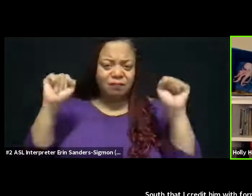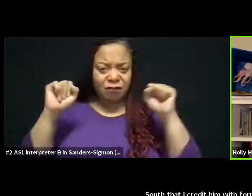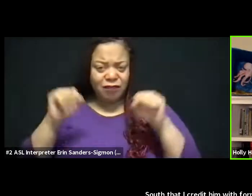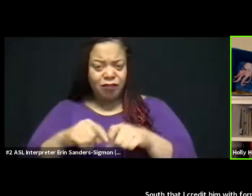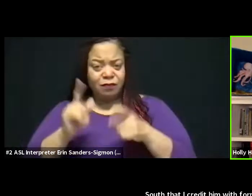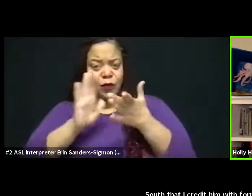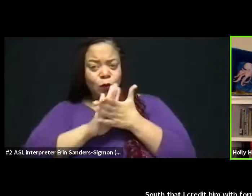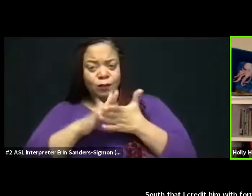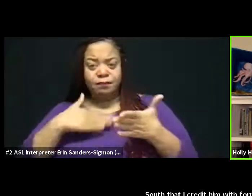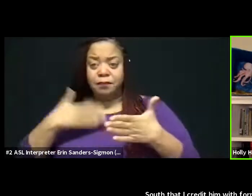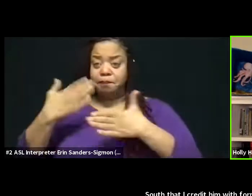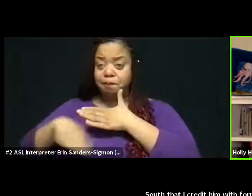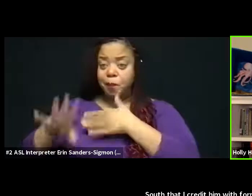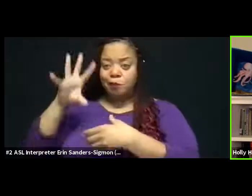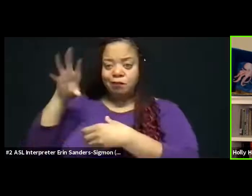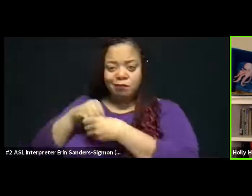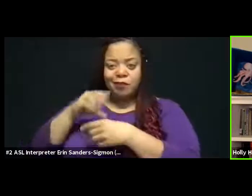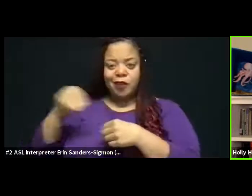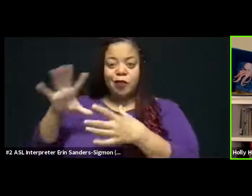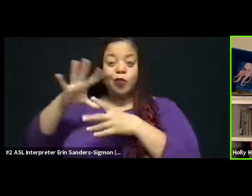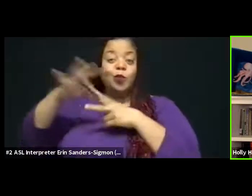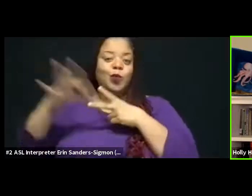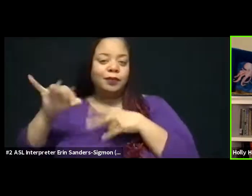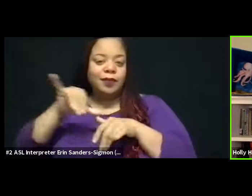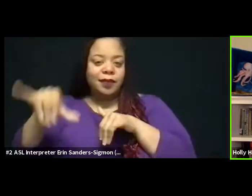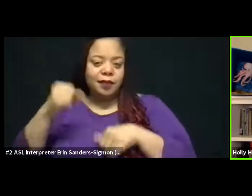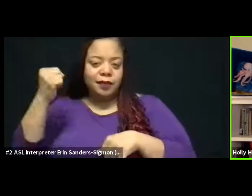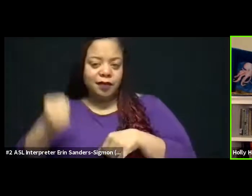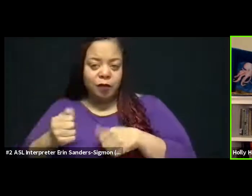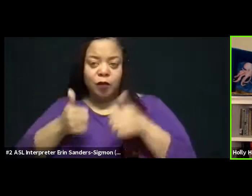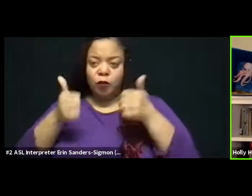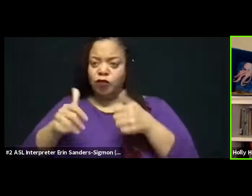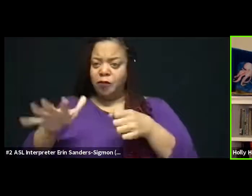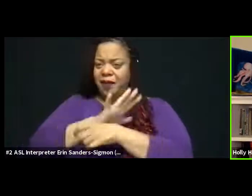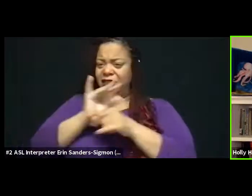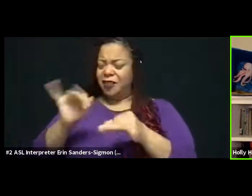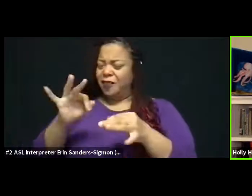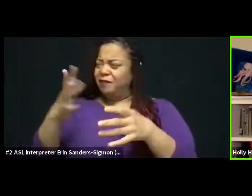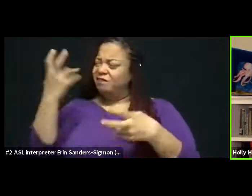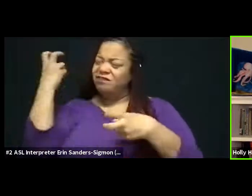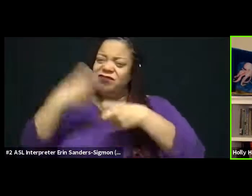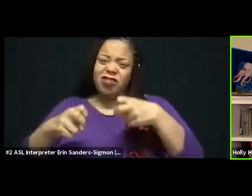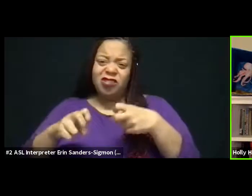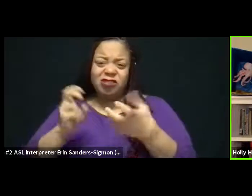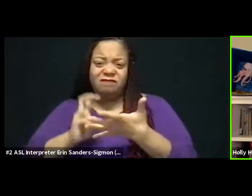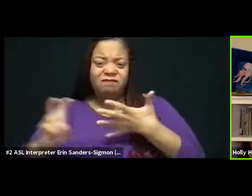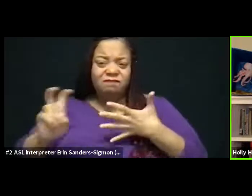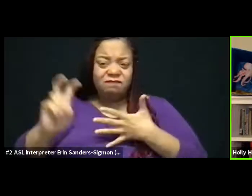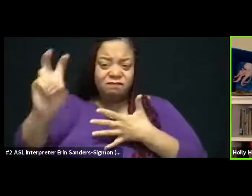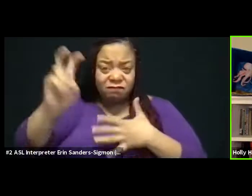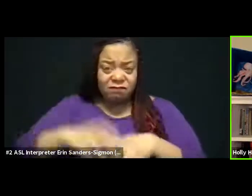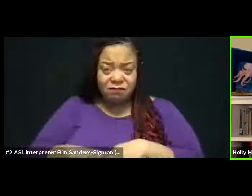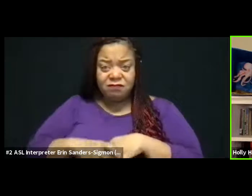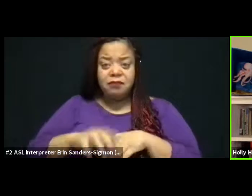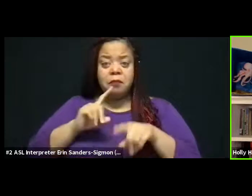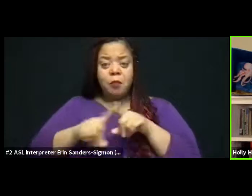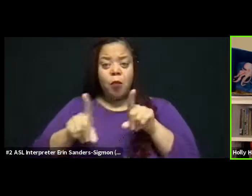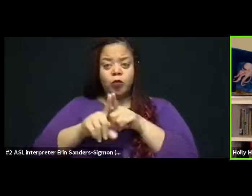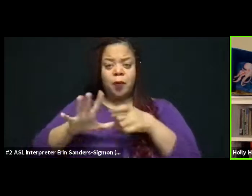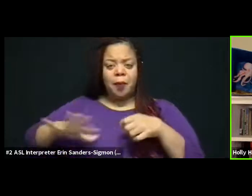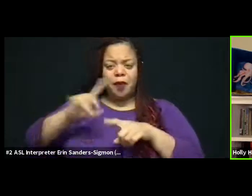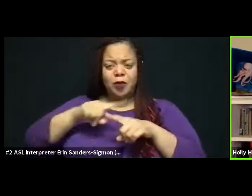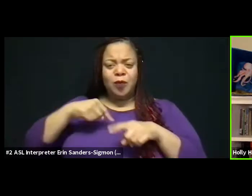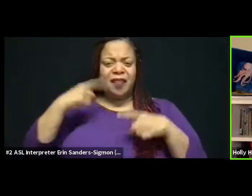the South, which is a place full of hard contradictions, but also is a place that I think holds so much courage